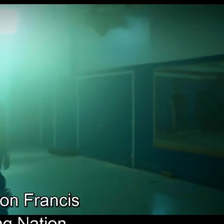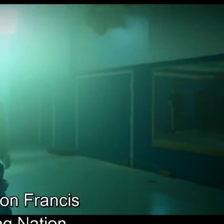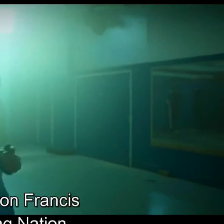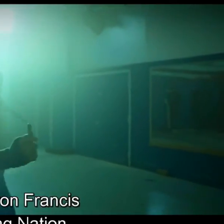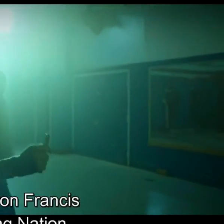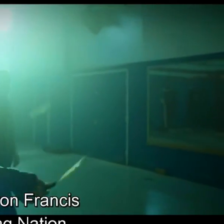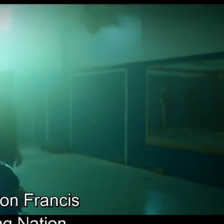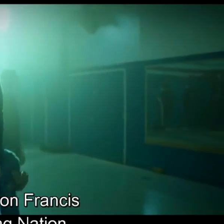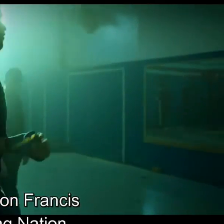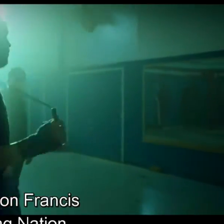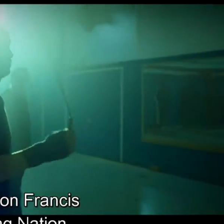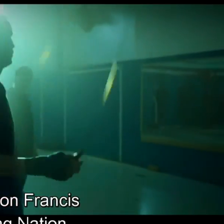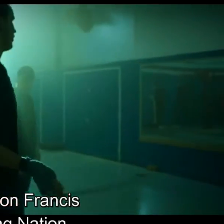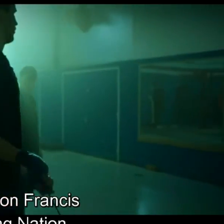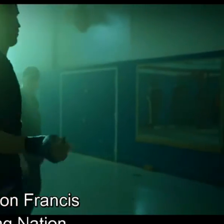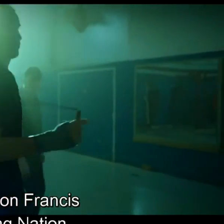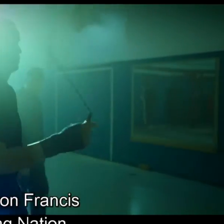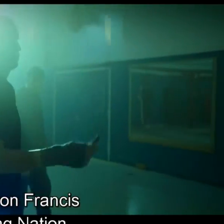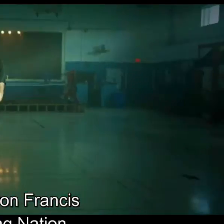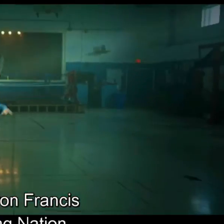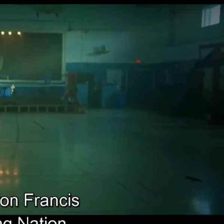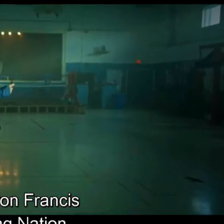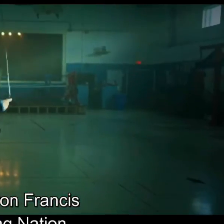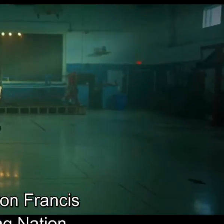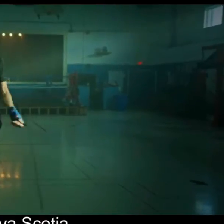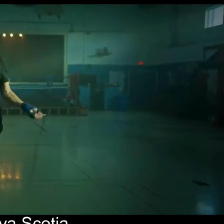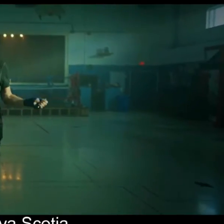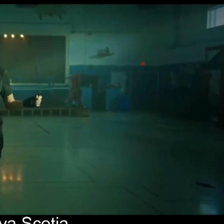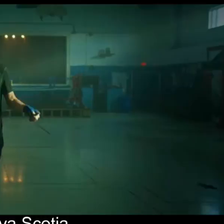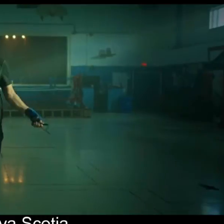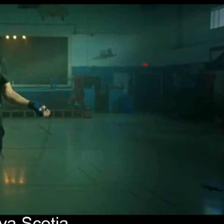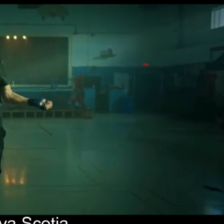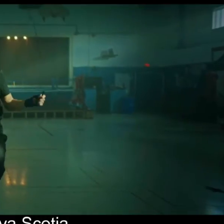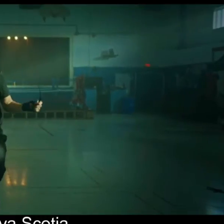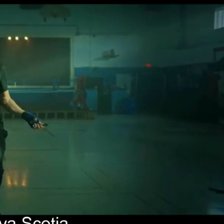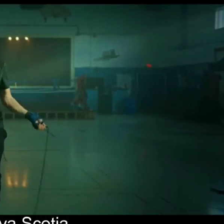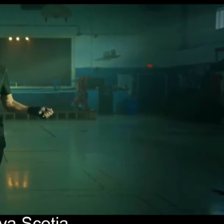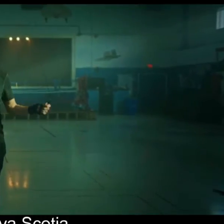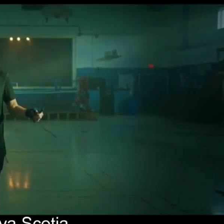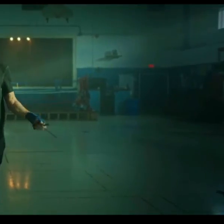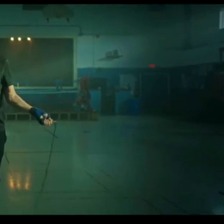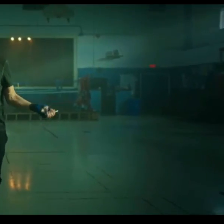My name's Aaron Francis of the Mi'kmaq Nation in Sydney, Nova Scotia.